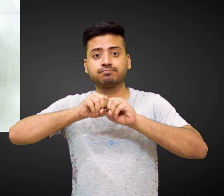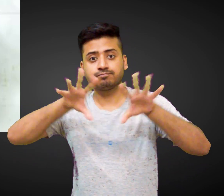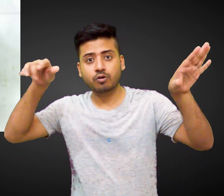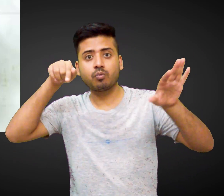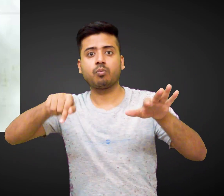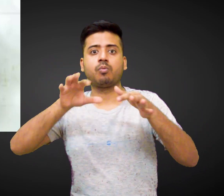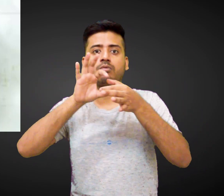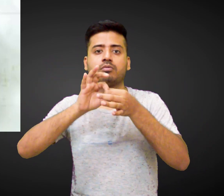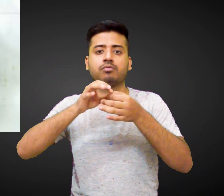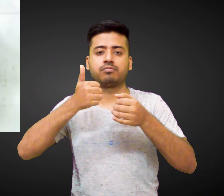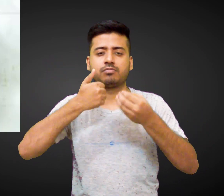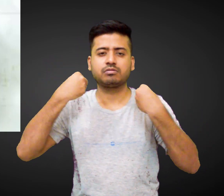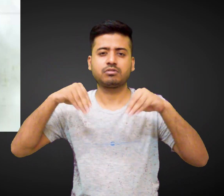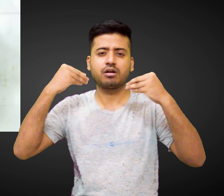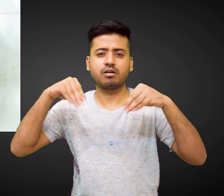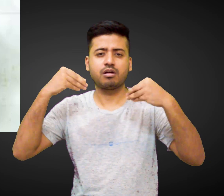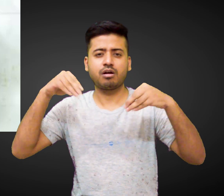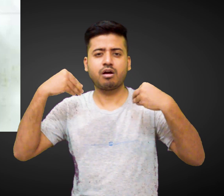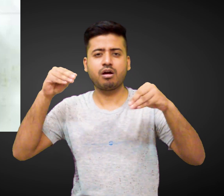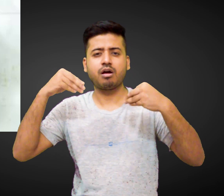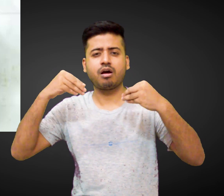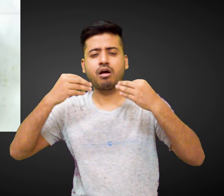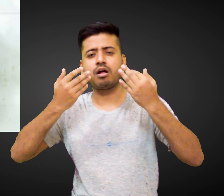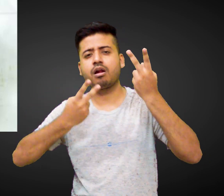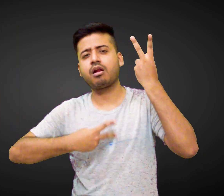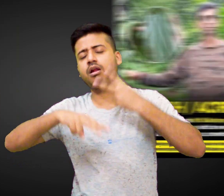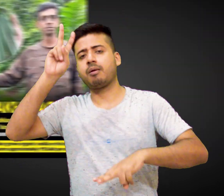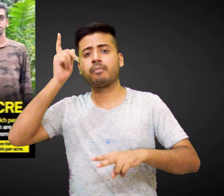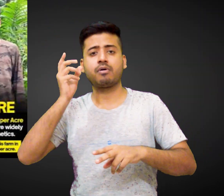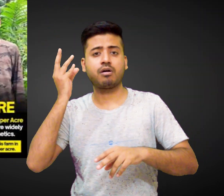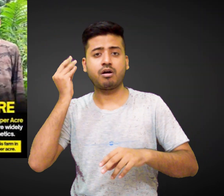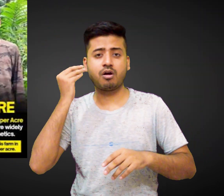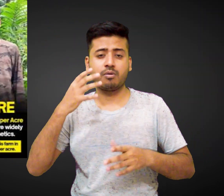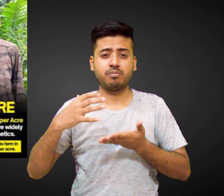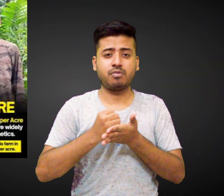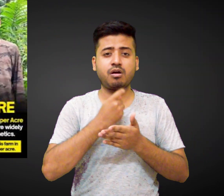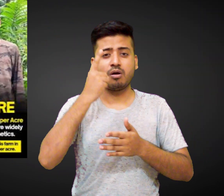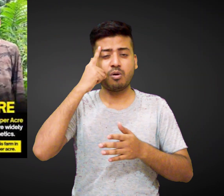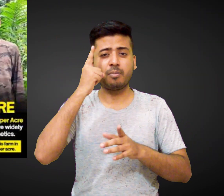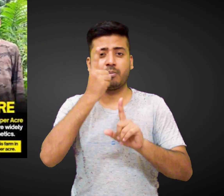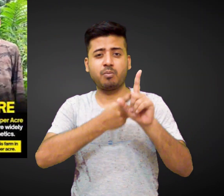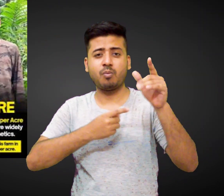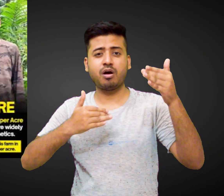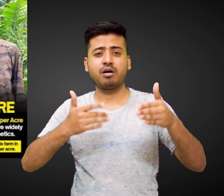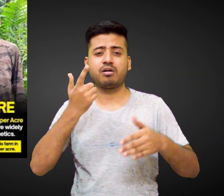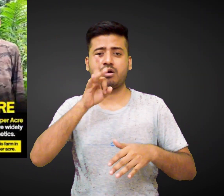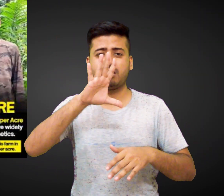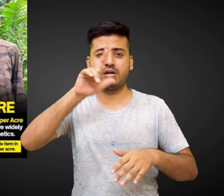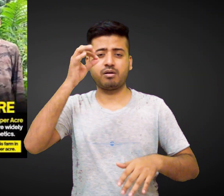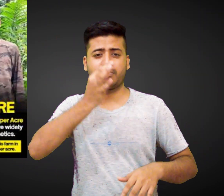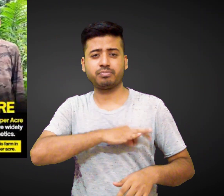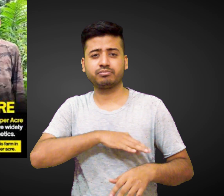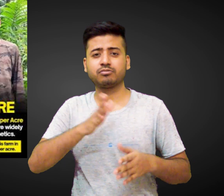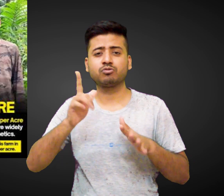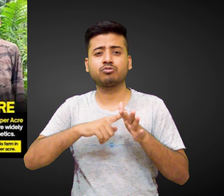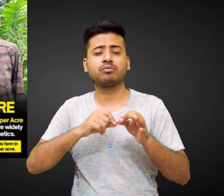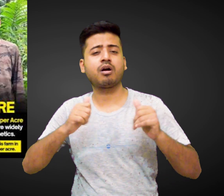Skin and hair benefits. Soothes irritated skin. Vanilla can soothe and calm irritated skin, potentially